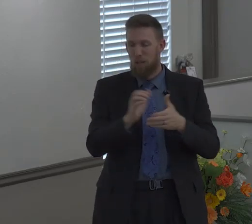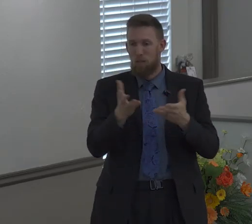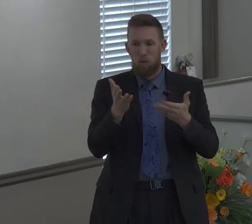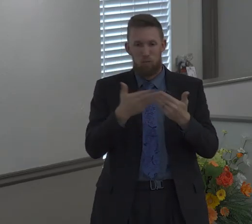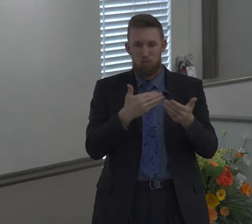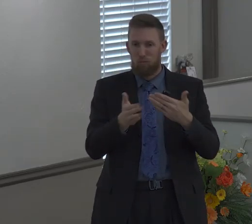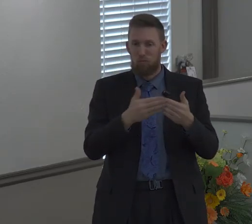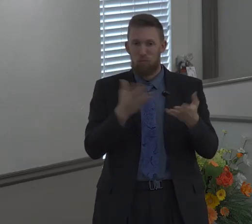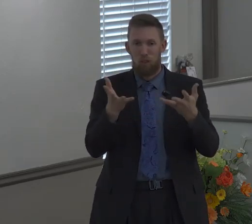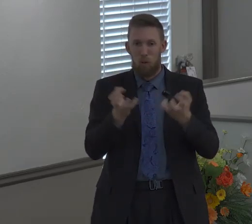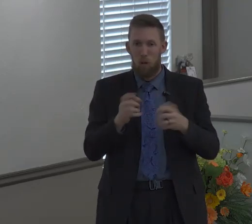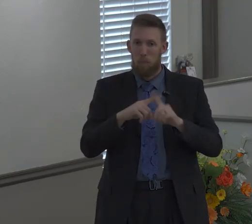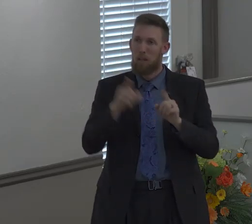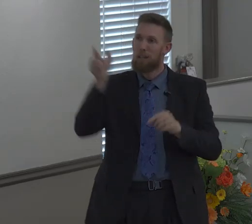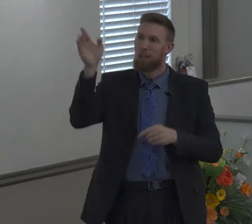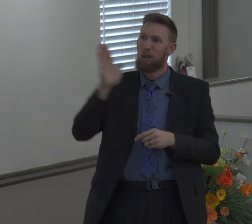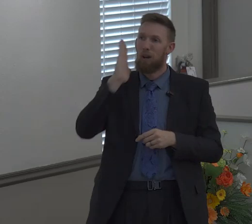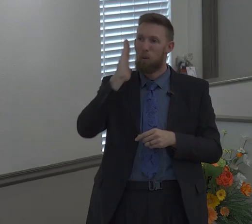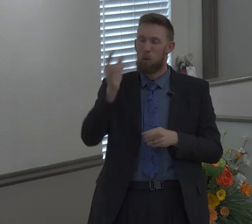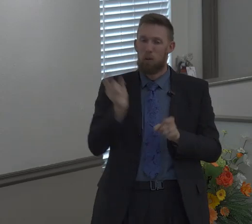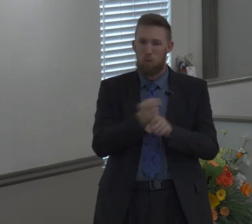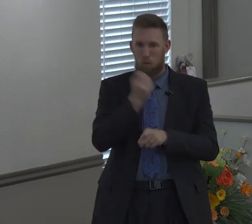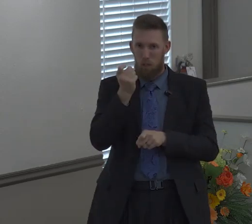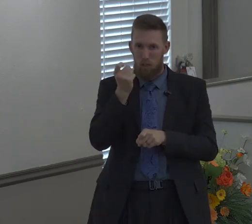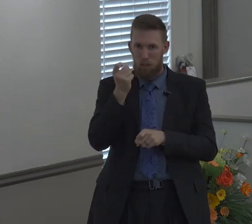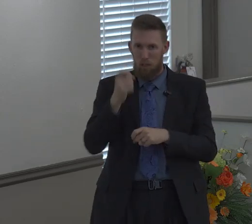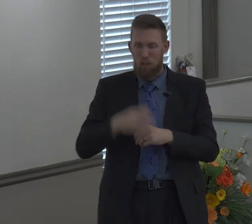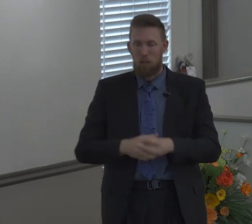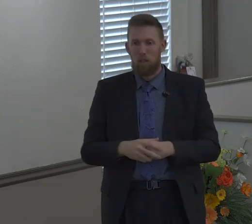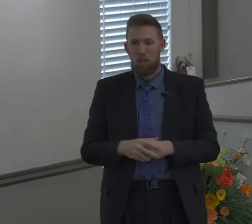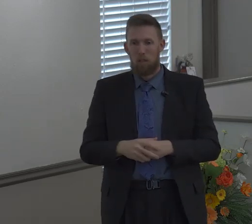wins. Don't be deceived about it.